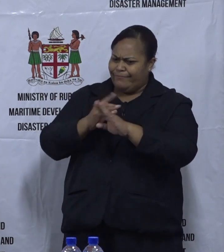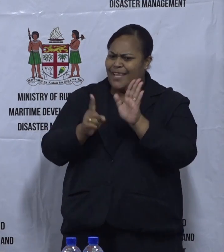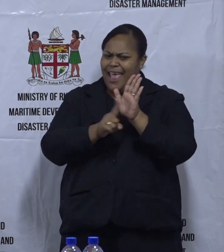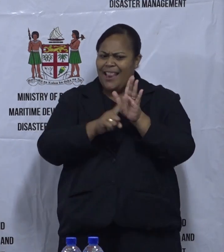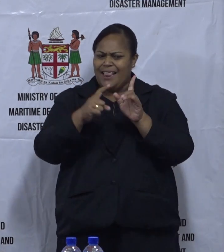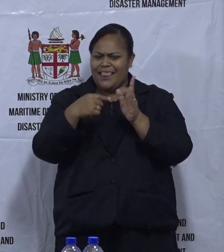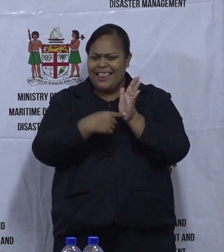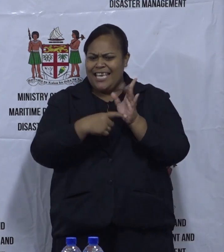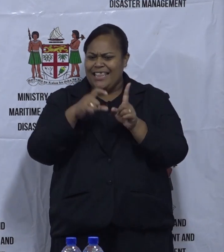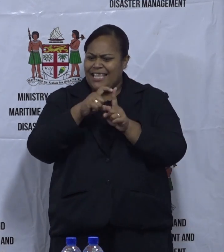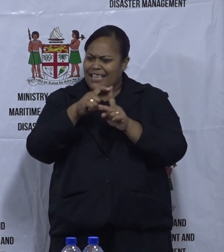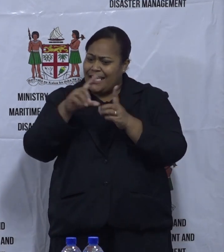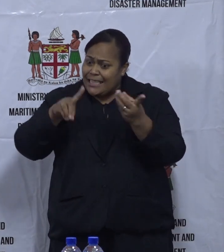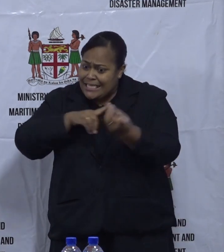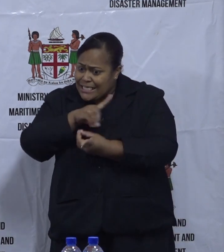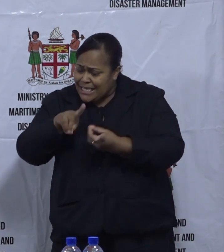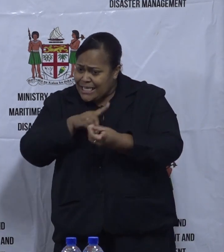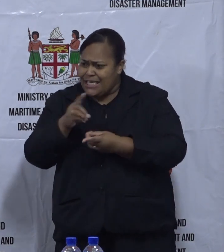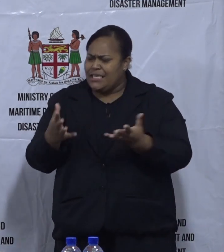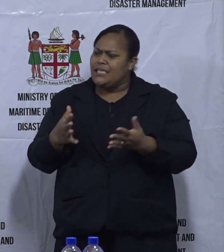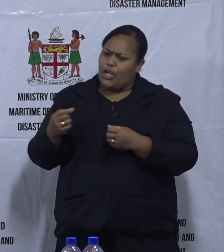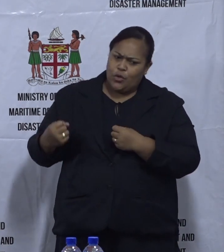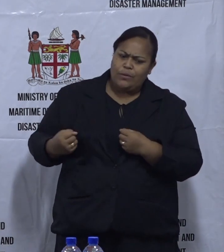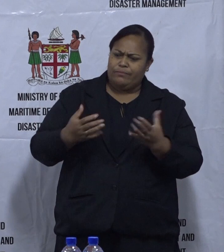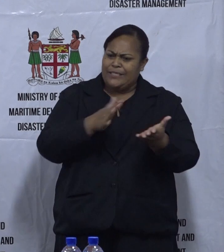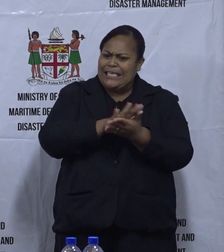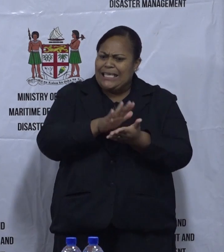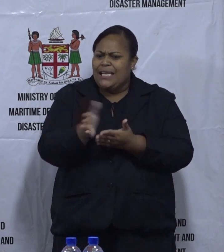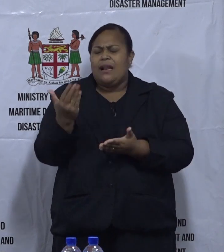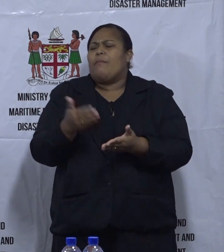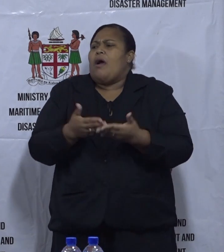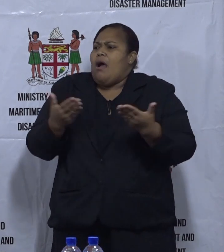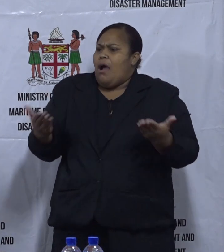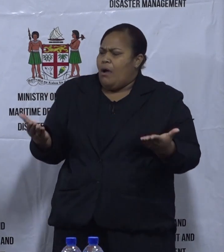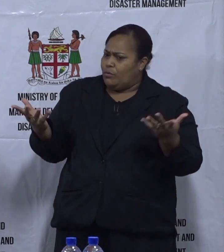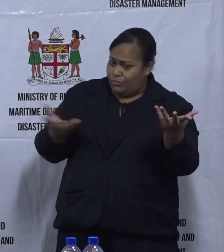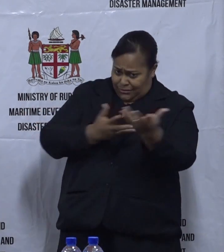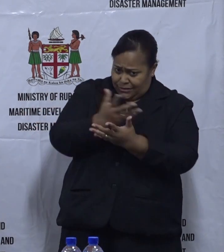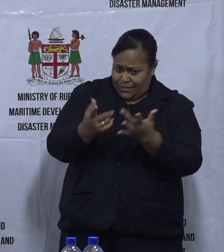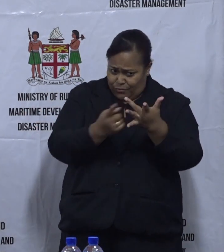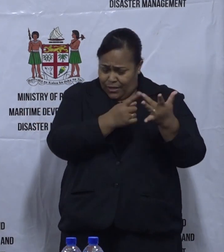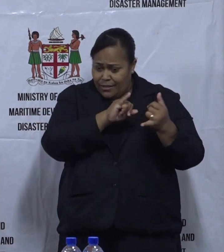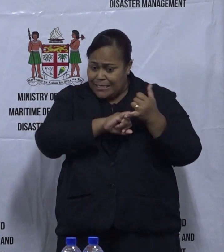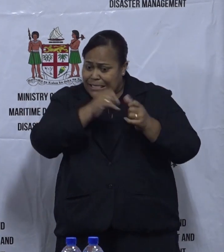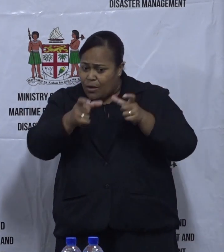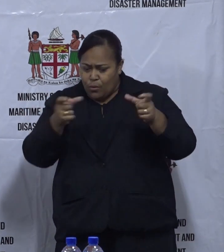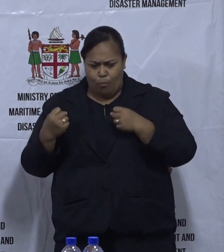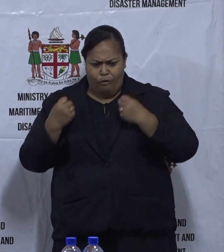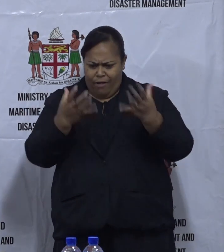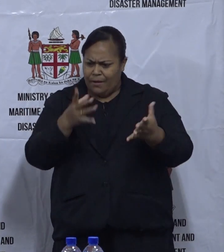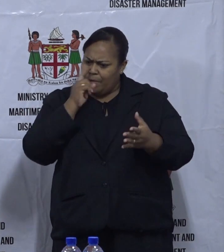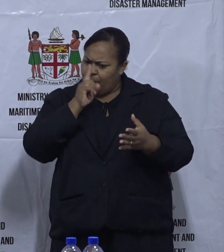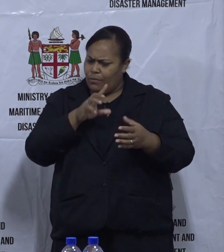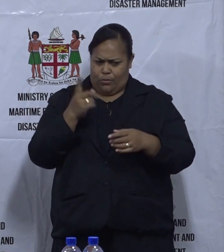going to be hearing water problems for cleanup and whatnot. Has there been any discussions with other stakeholders to provide people without water